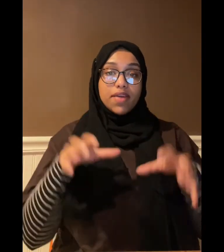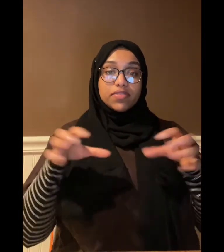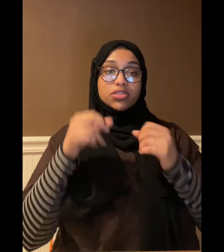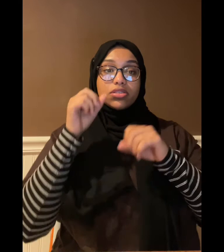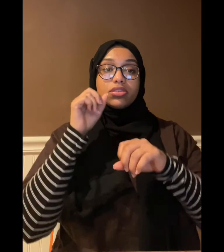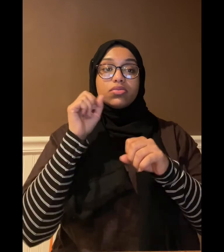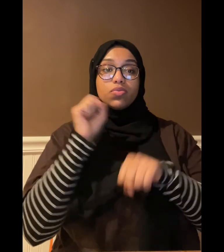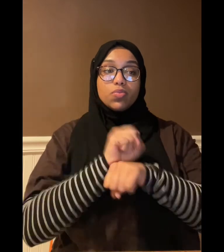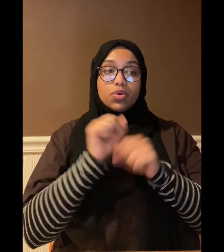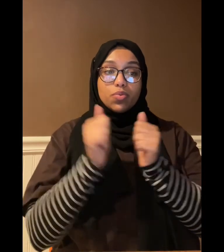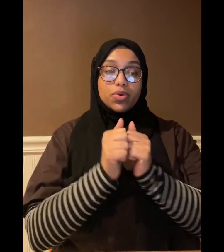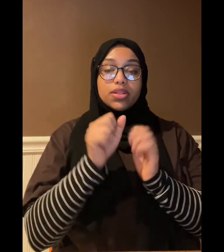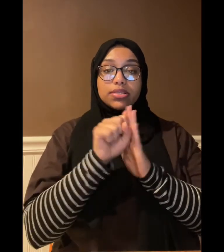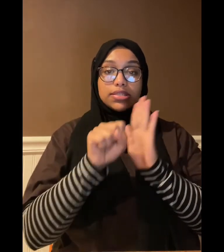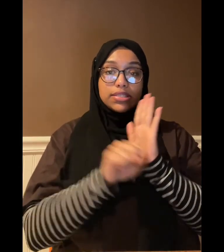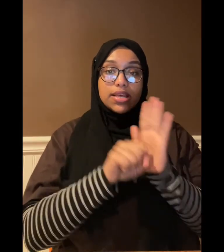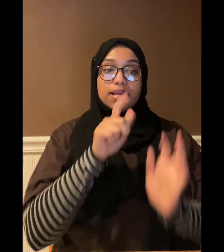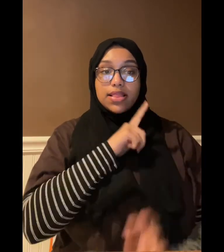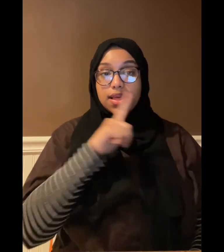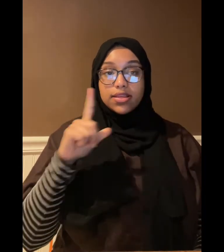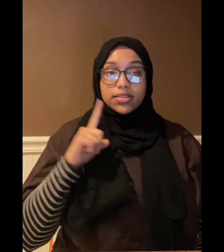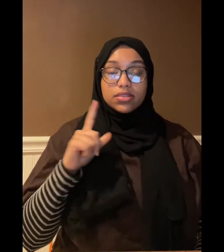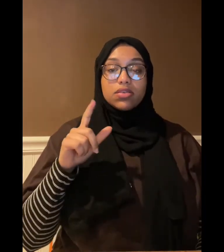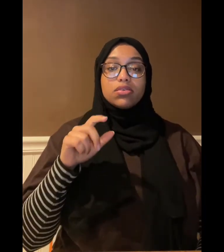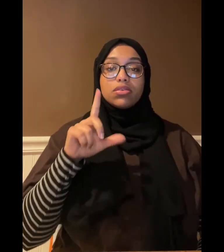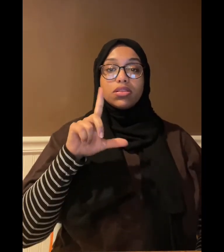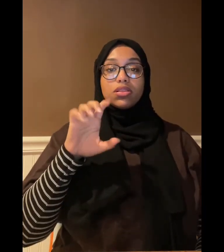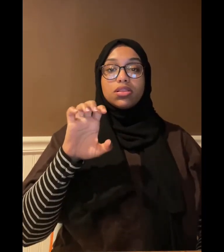how those two will interact if the bill is passed.